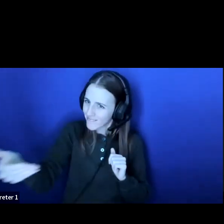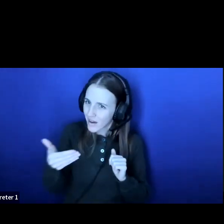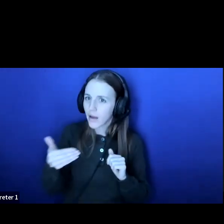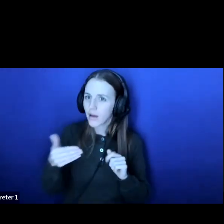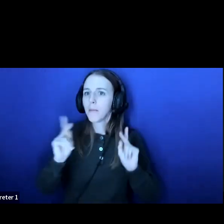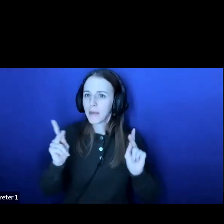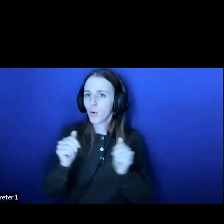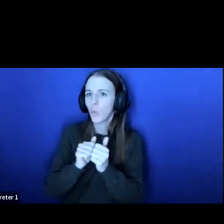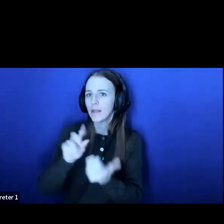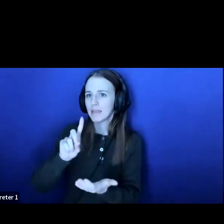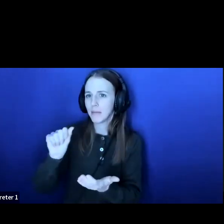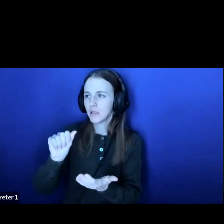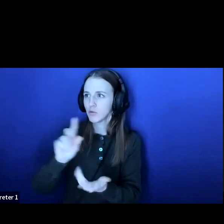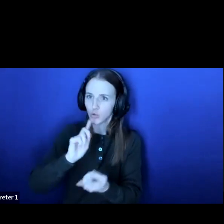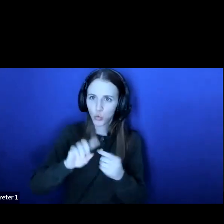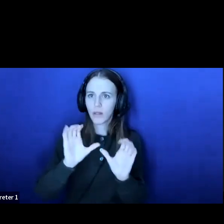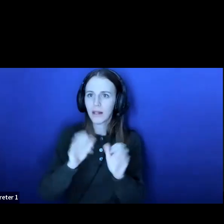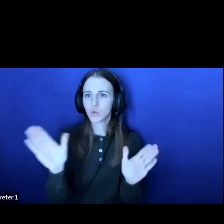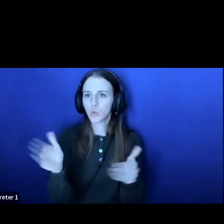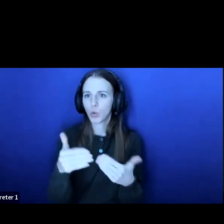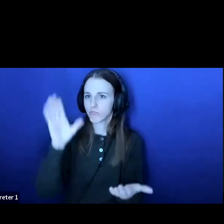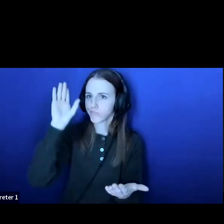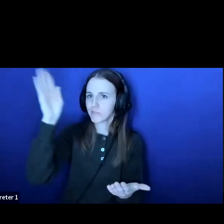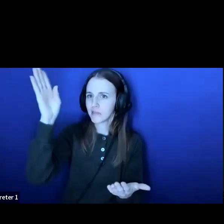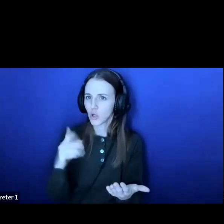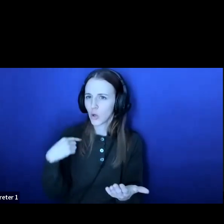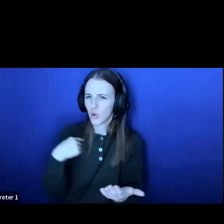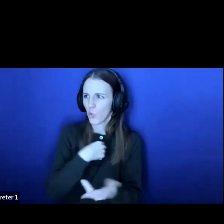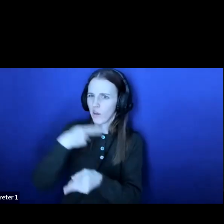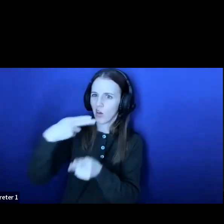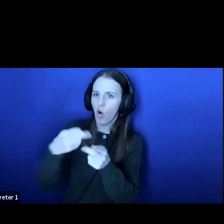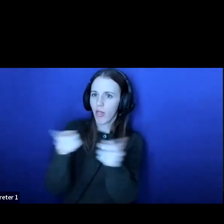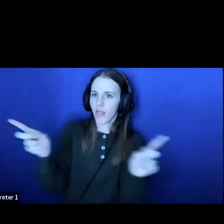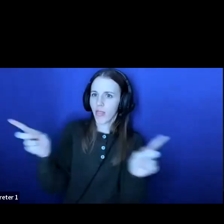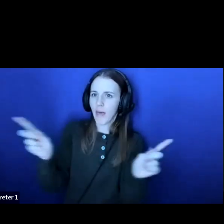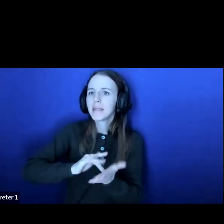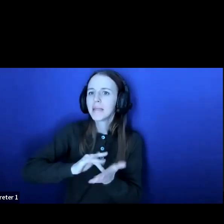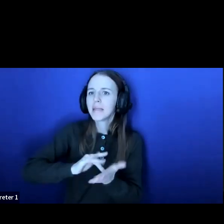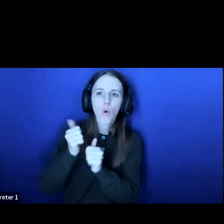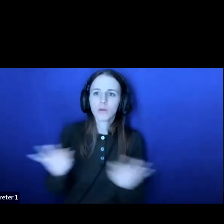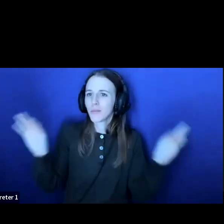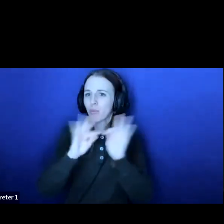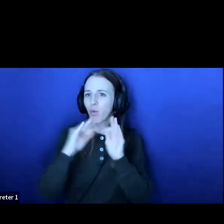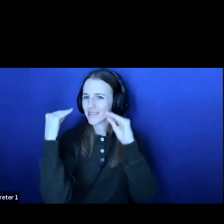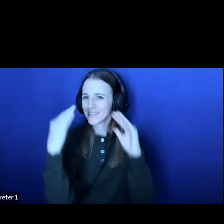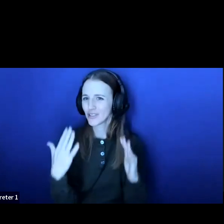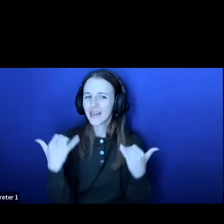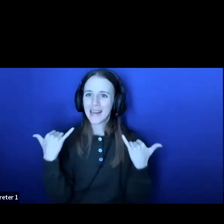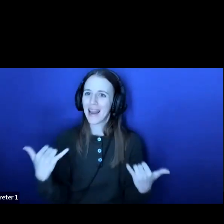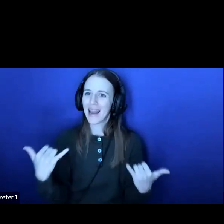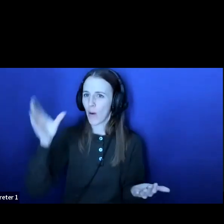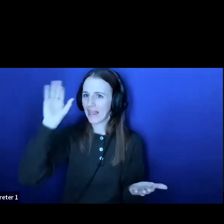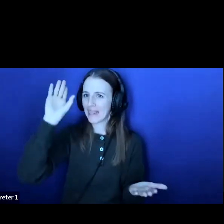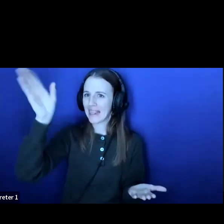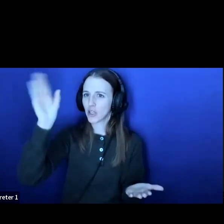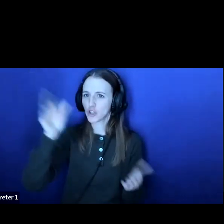classroom lecture theater, and we call them as medicine's most important teachers, because now in the lecture theater, they were not patients,